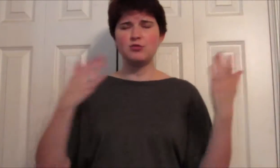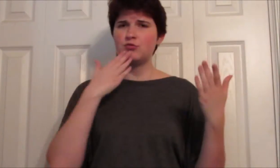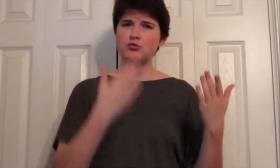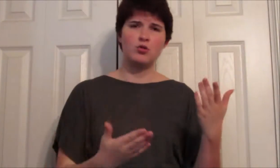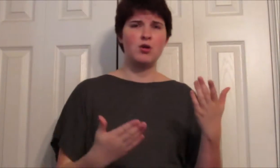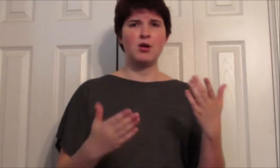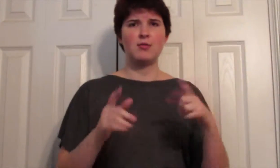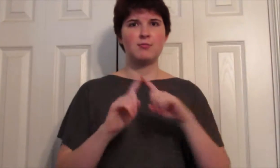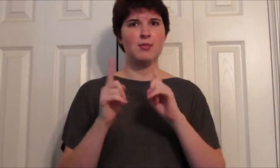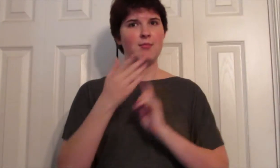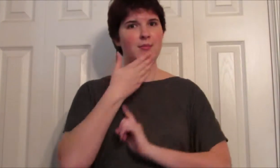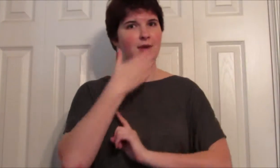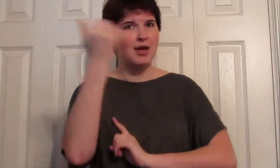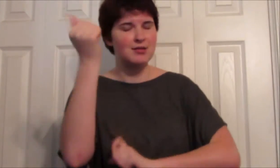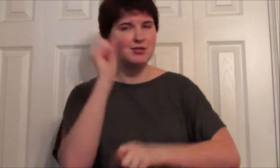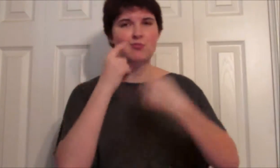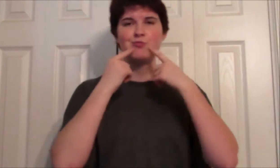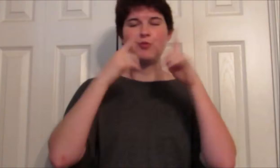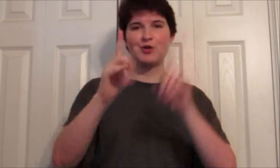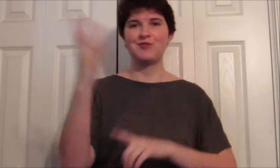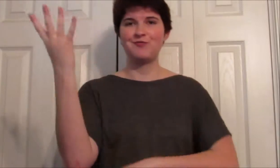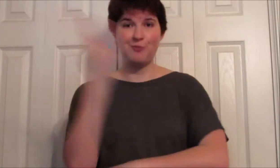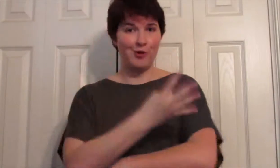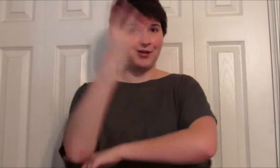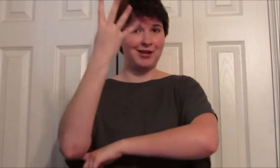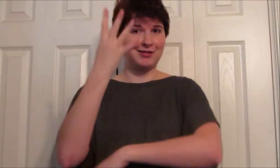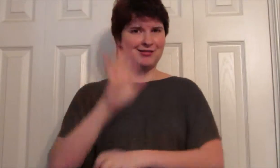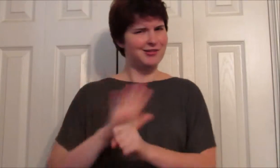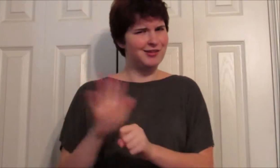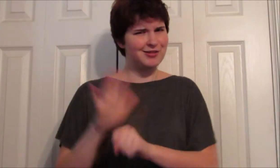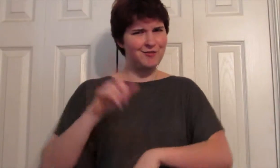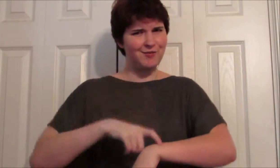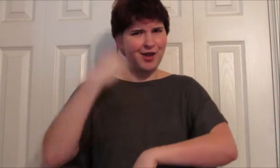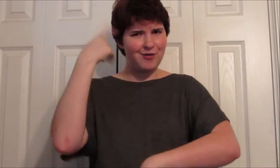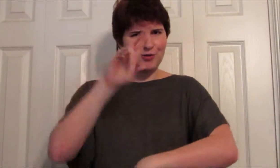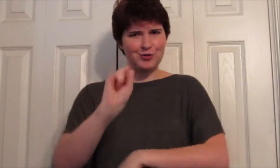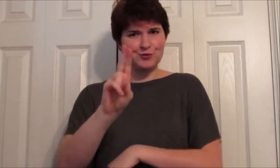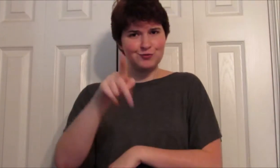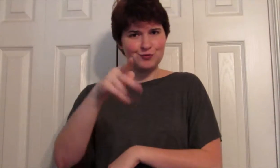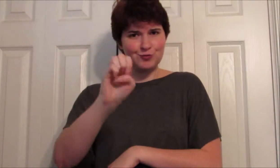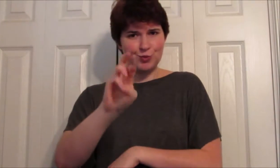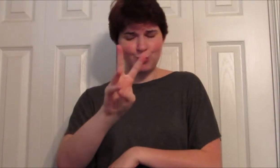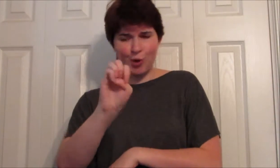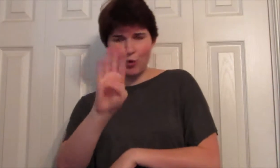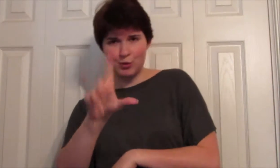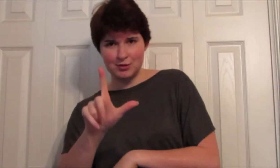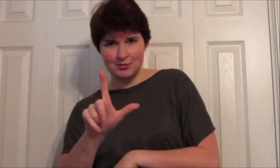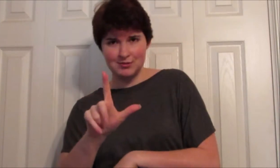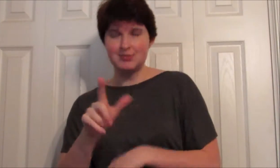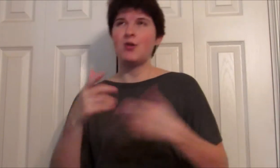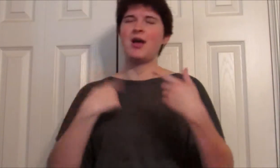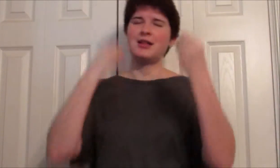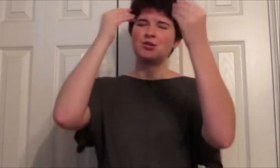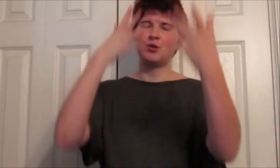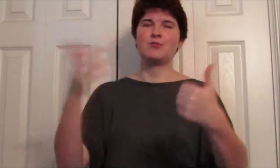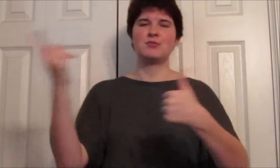And best of all, it works in 4 days, which is just in time for the Super Bowl. So here's how it goes. Day